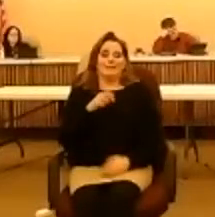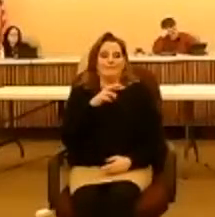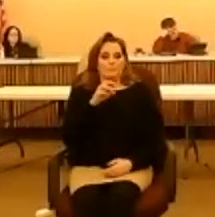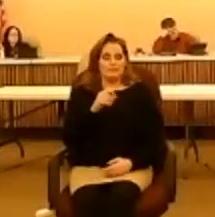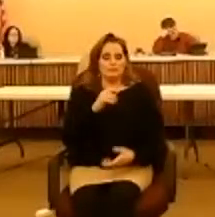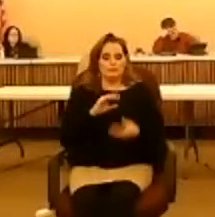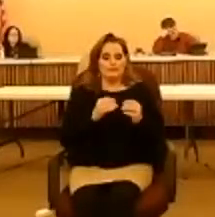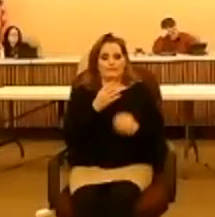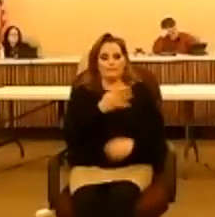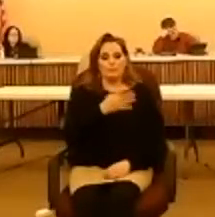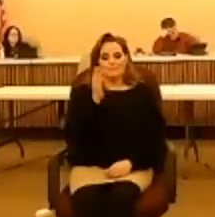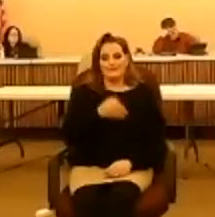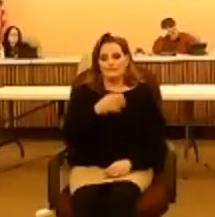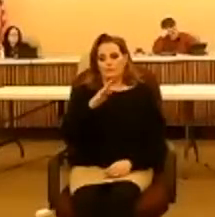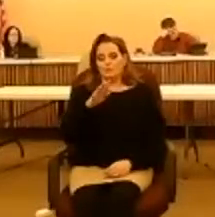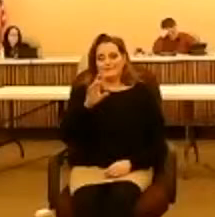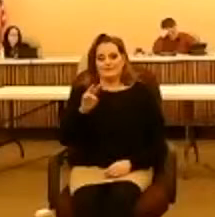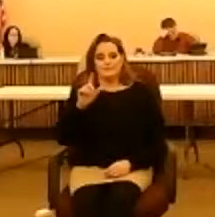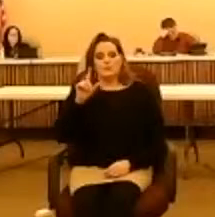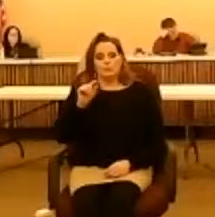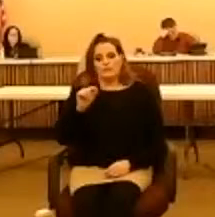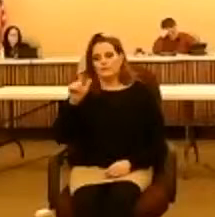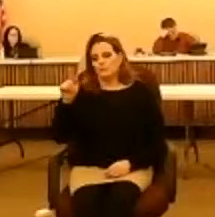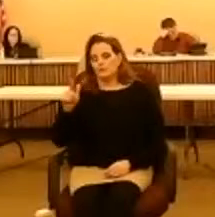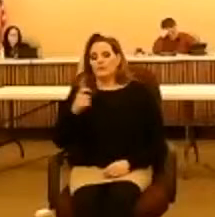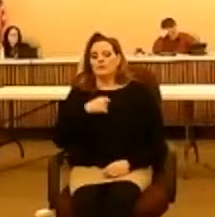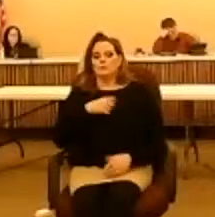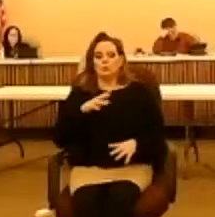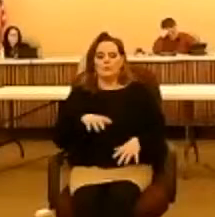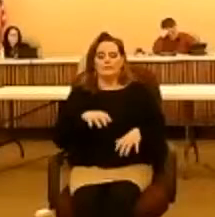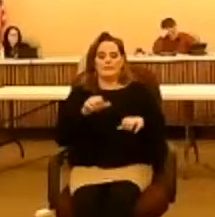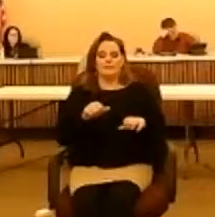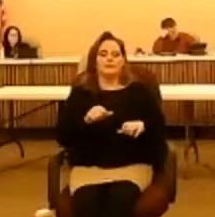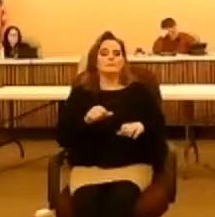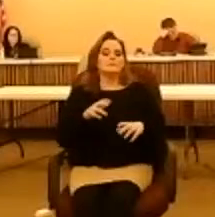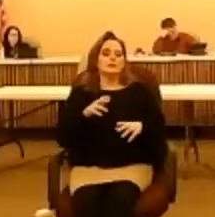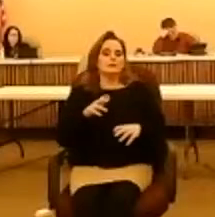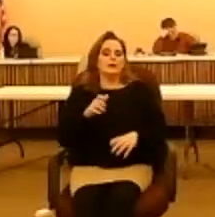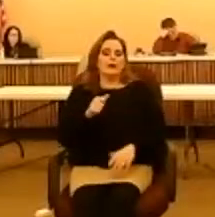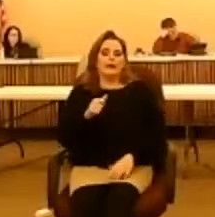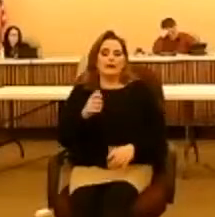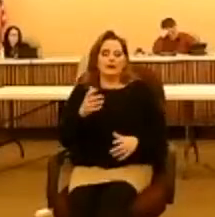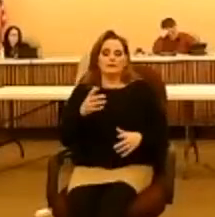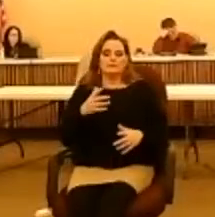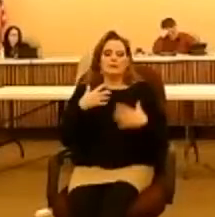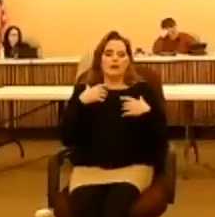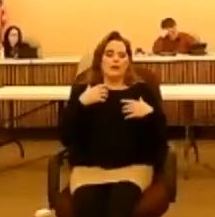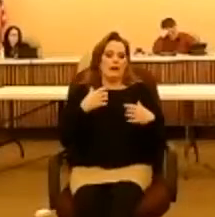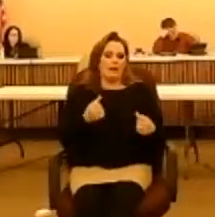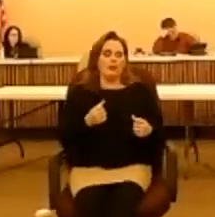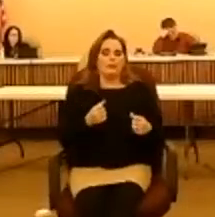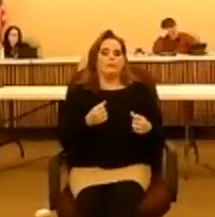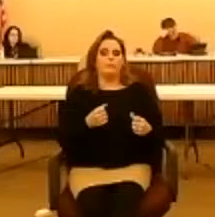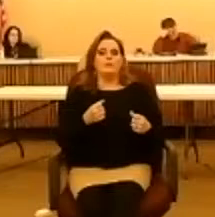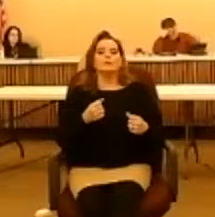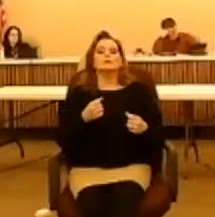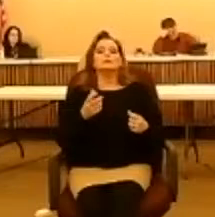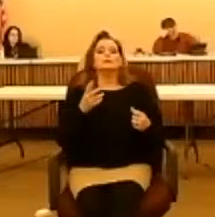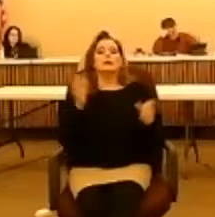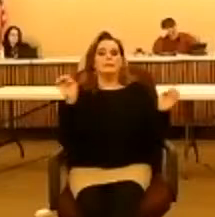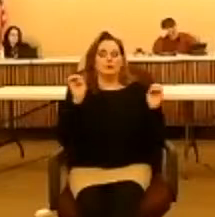number 4-47, 2021 to adopt a public employer health emergency plan for the town of Henrietta. Second.